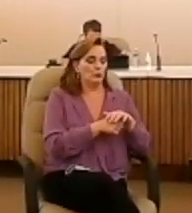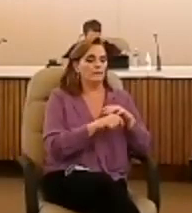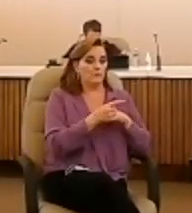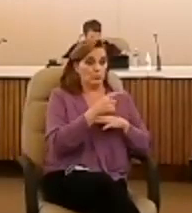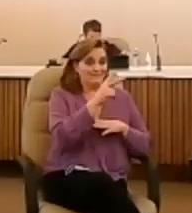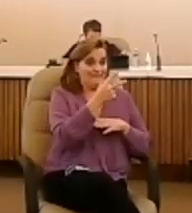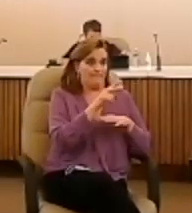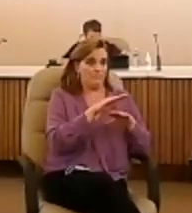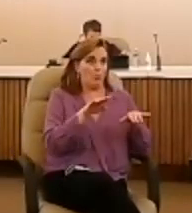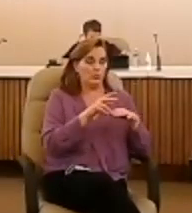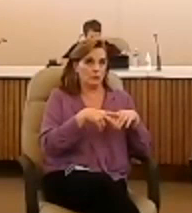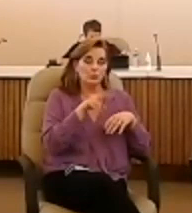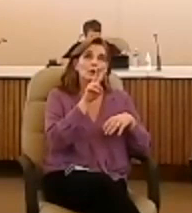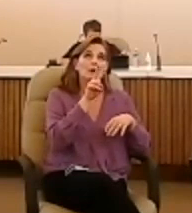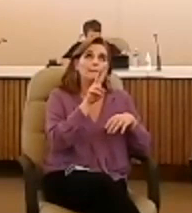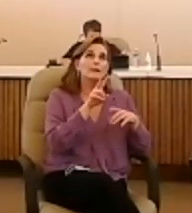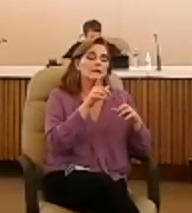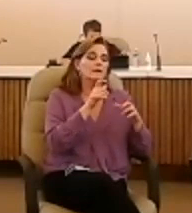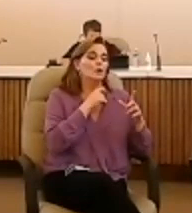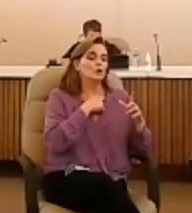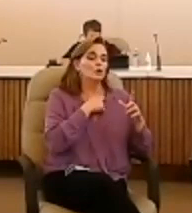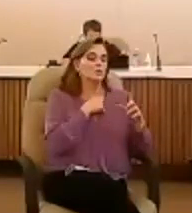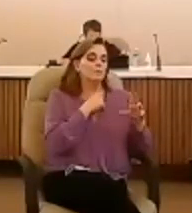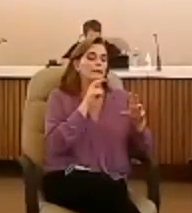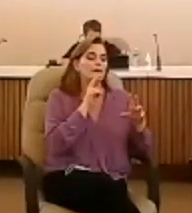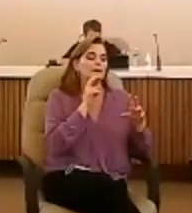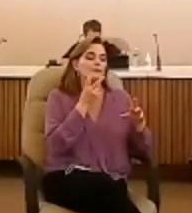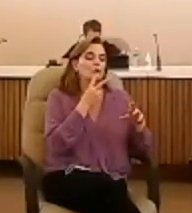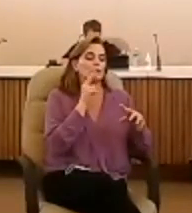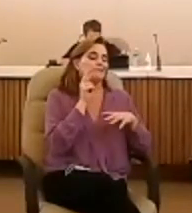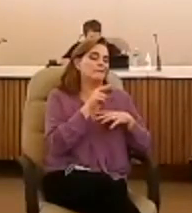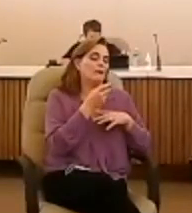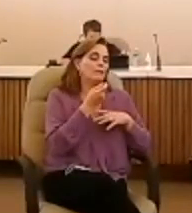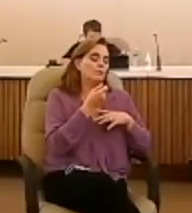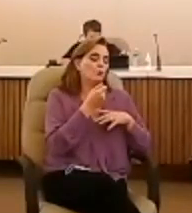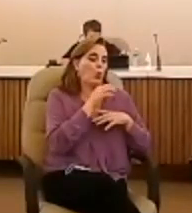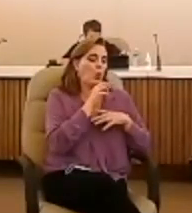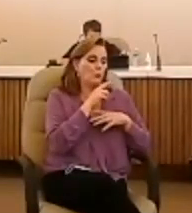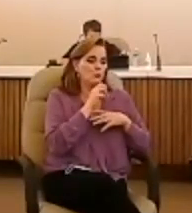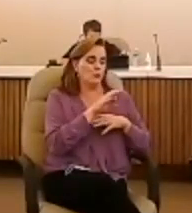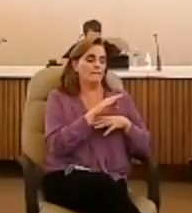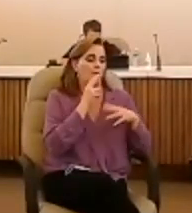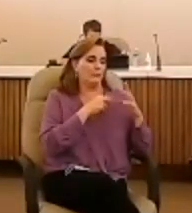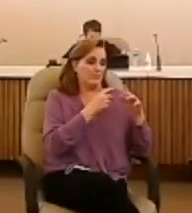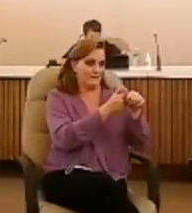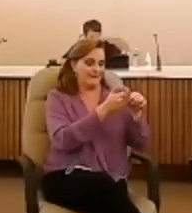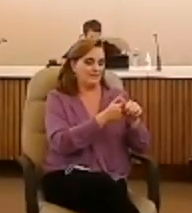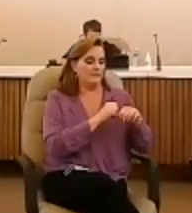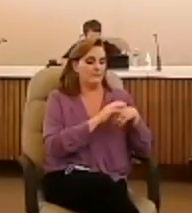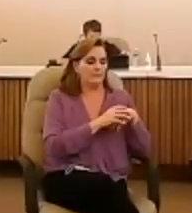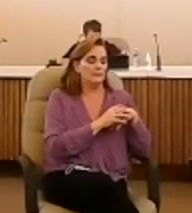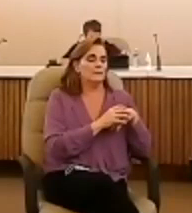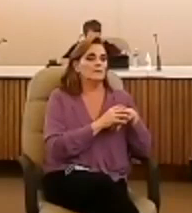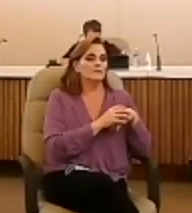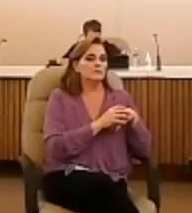Riverwood building, you would actually be looking slightly down onto the roof of this building as it is currently